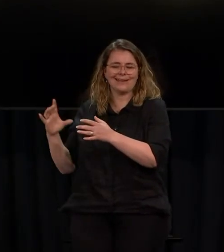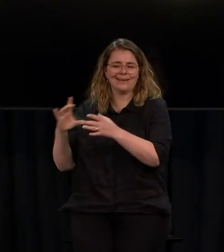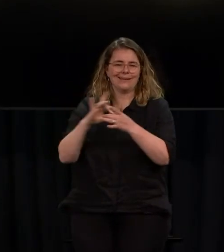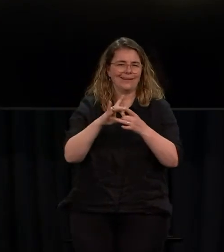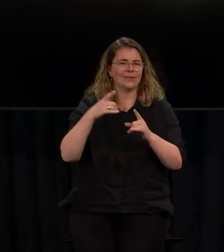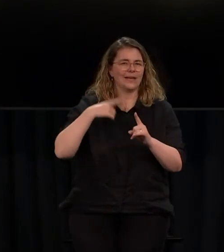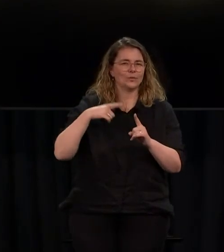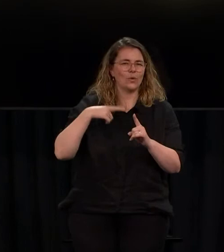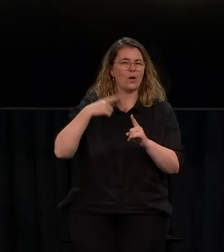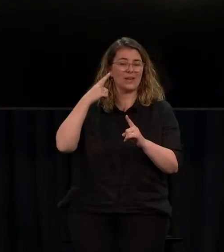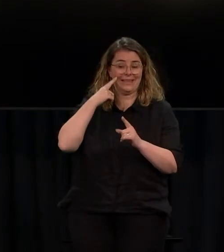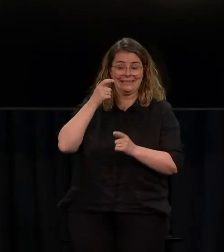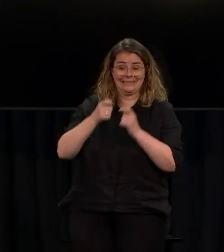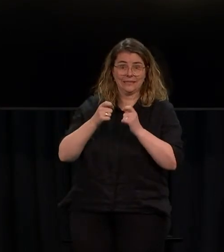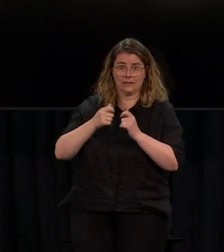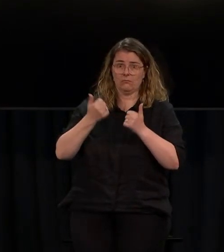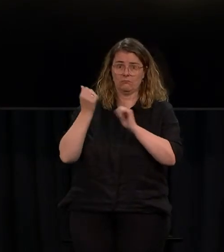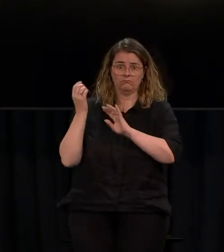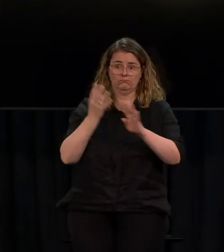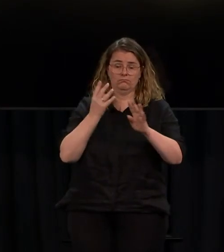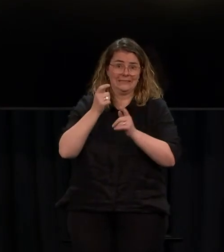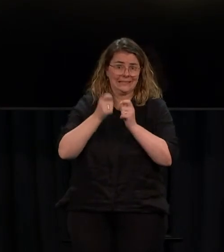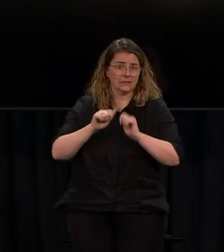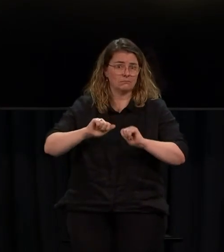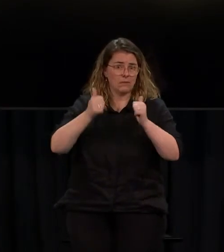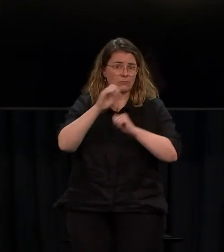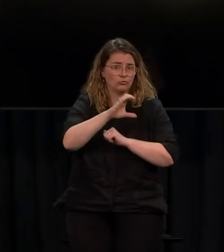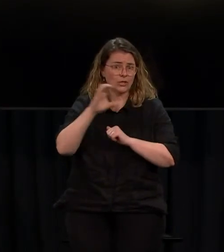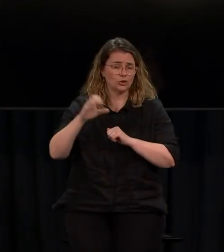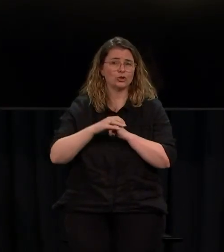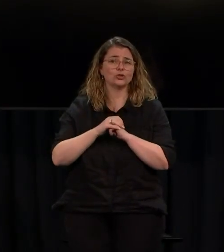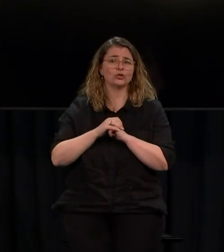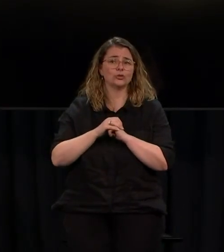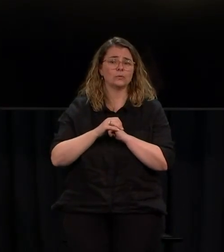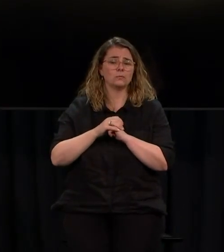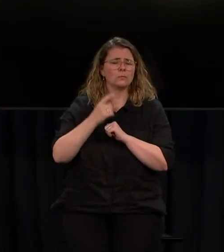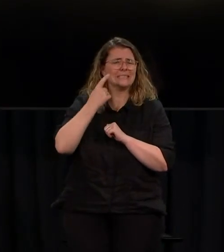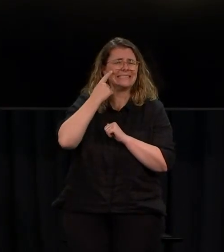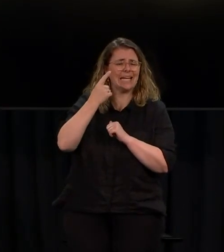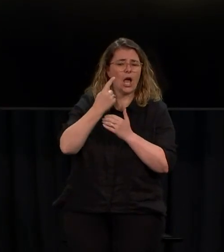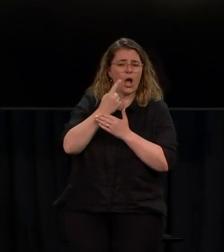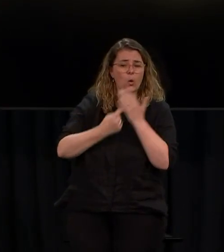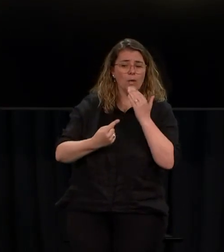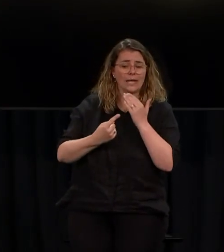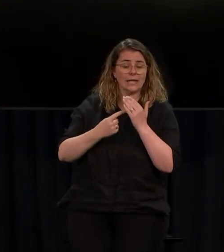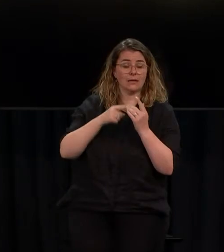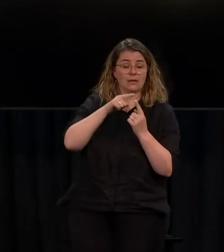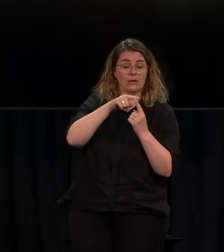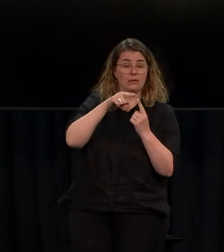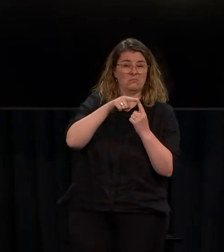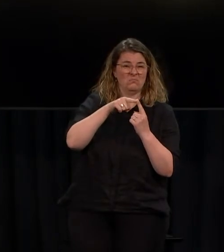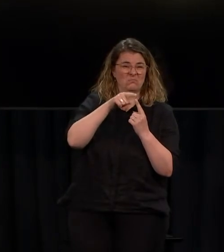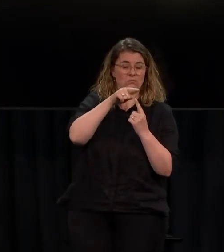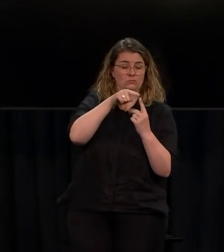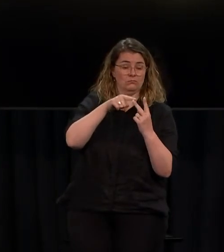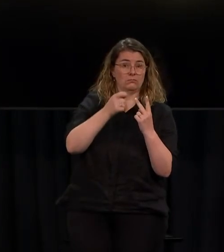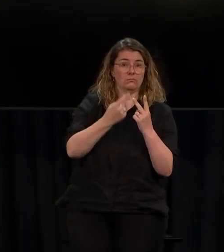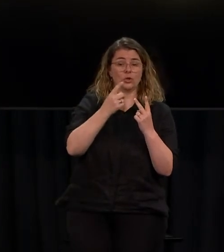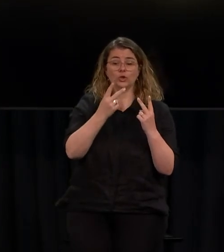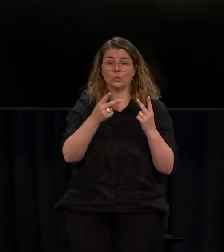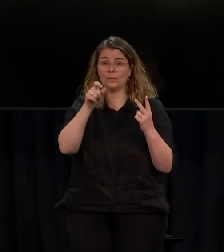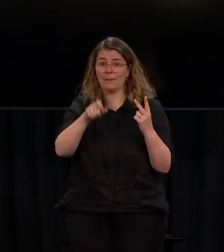from those. There's been good testing over the last week since those cases, and we did see that only 2 of the close contacts of those initial 2